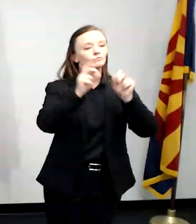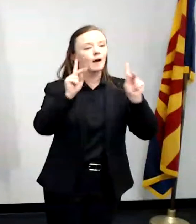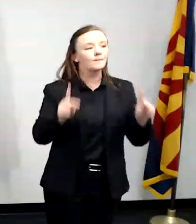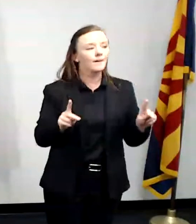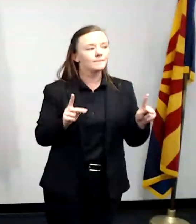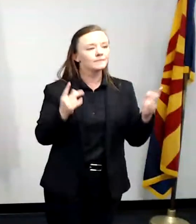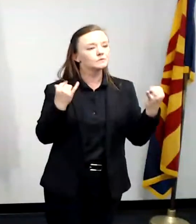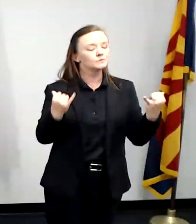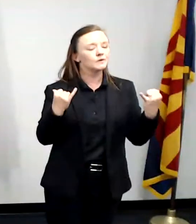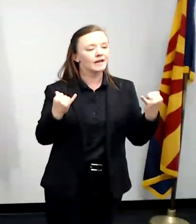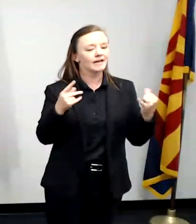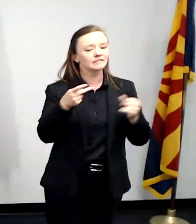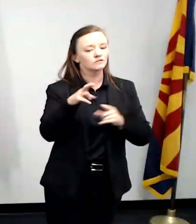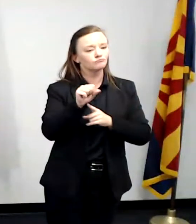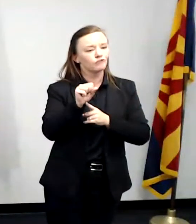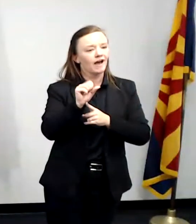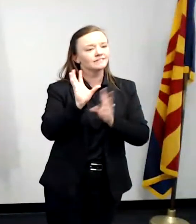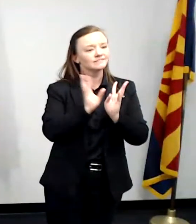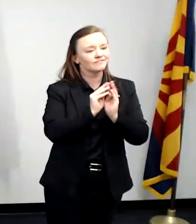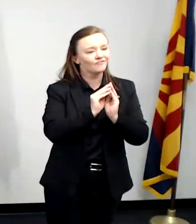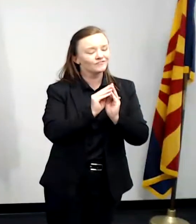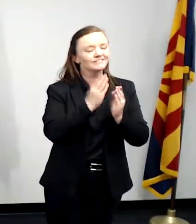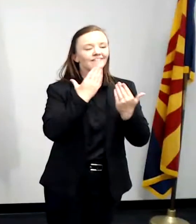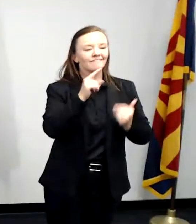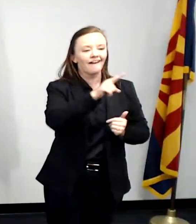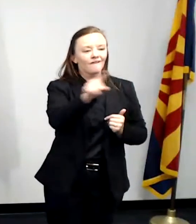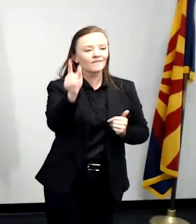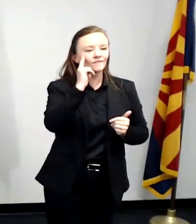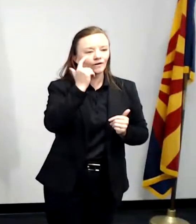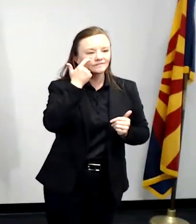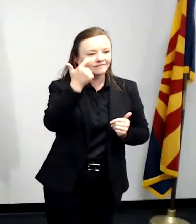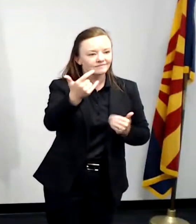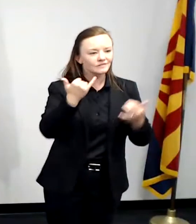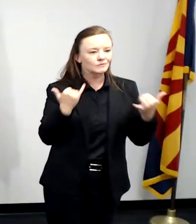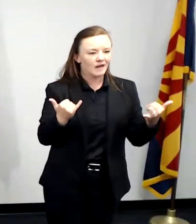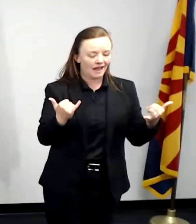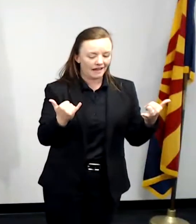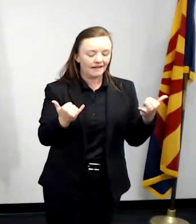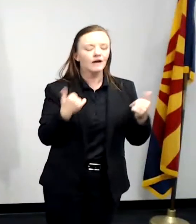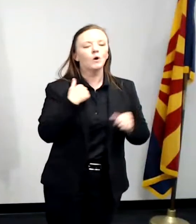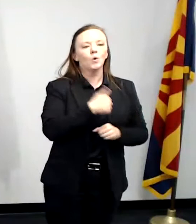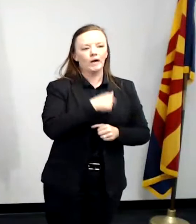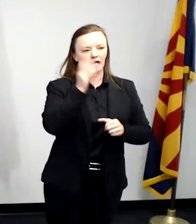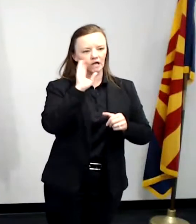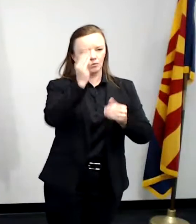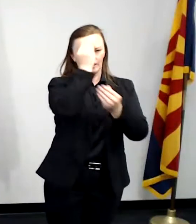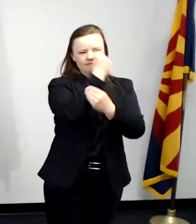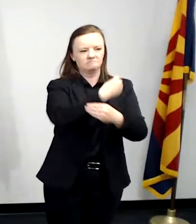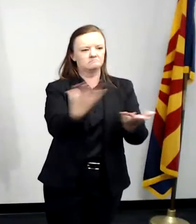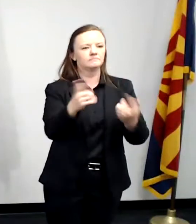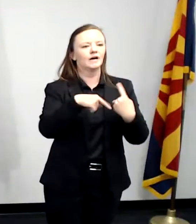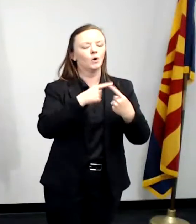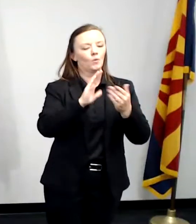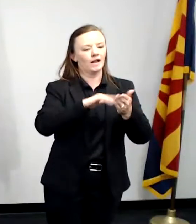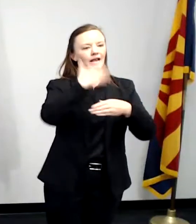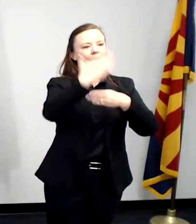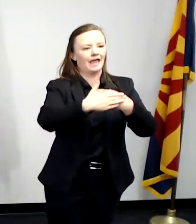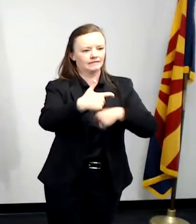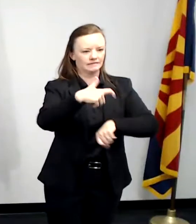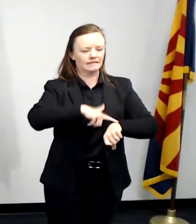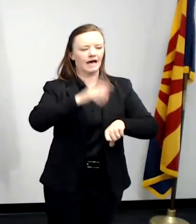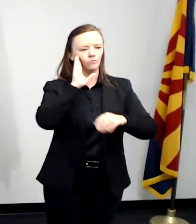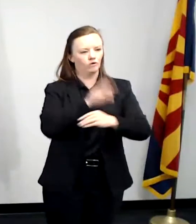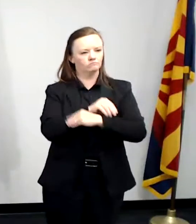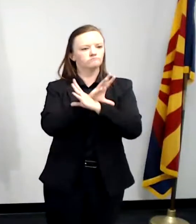Wednesday's press conference. Thank you so much for being here today. We will send out an advisory of our next press availability that